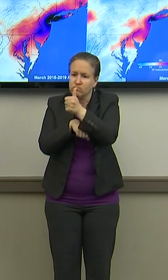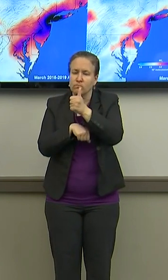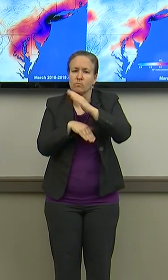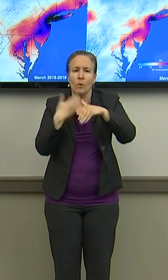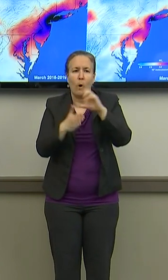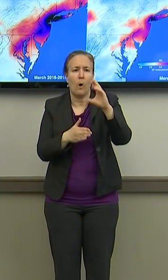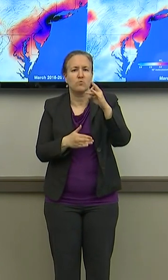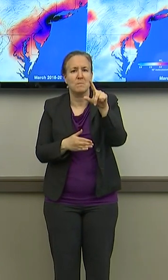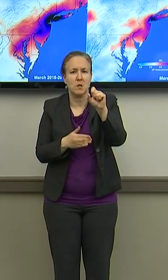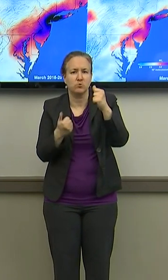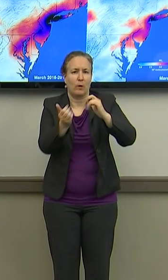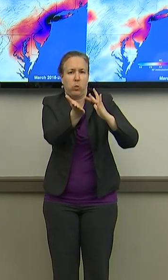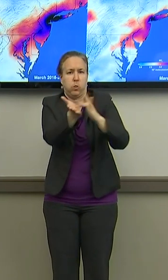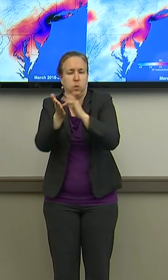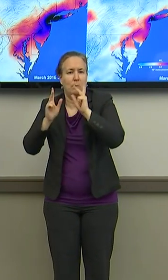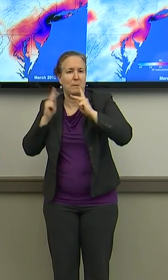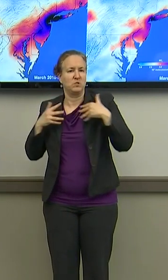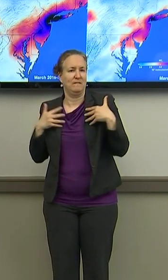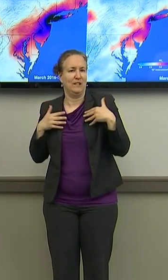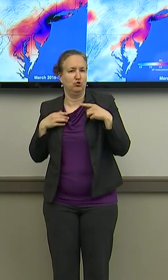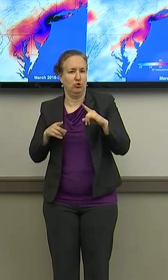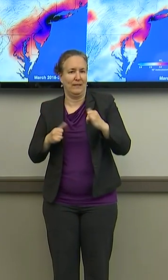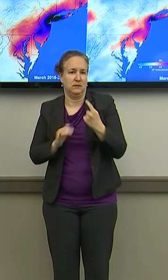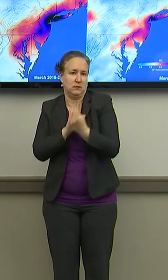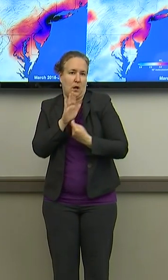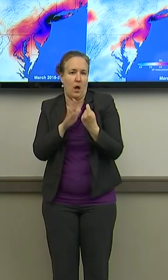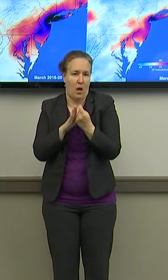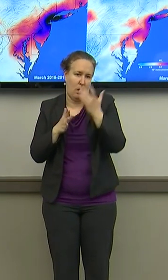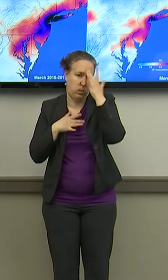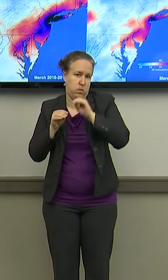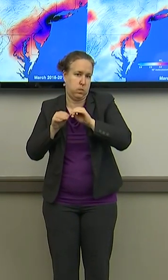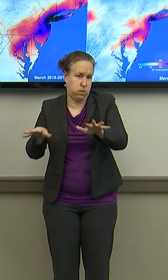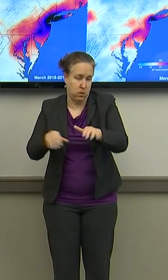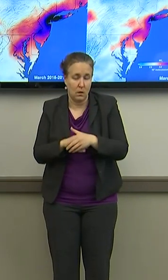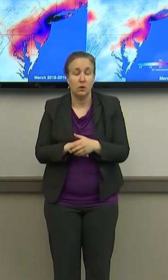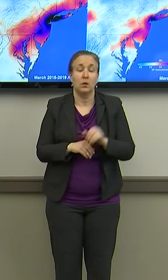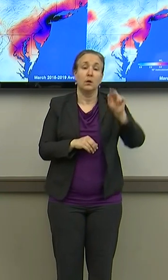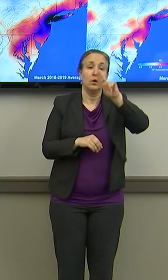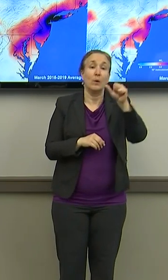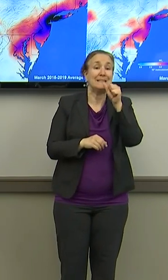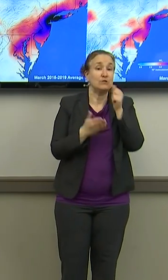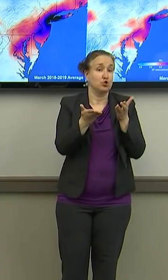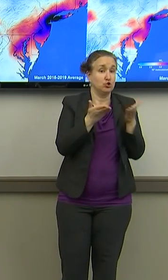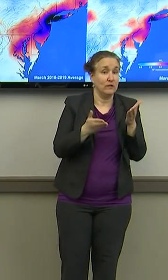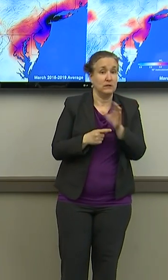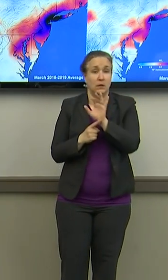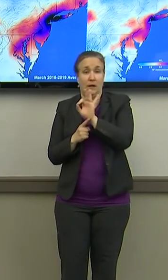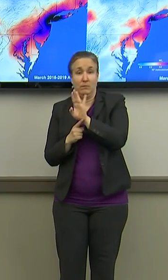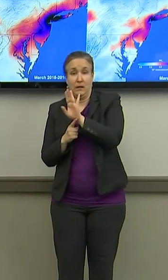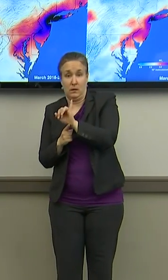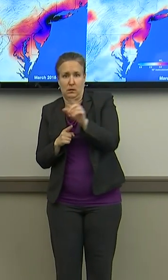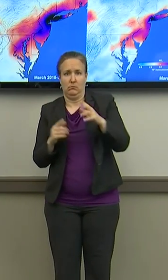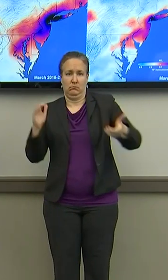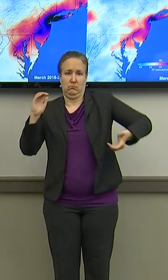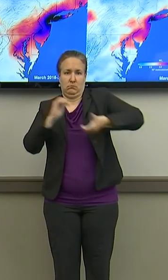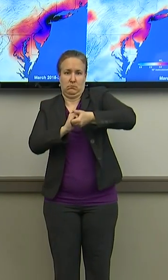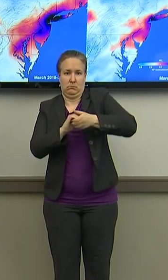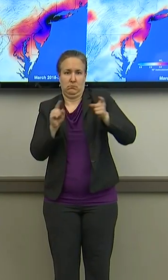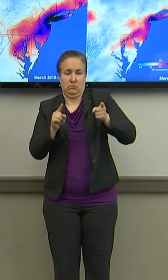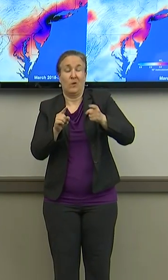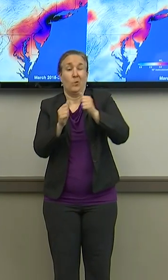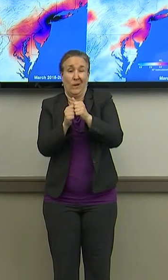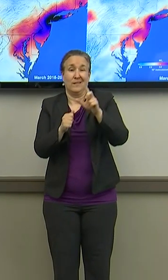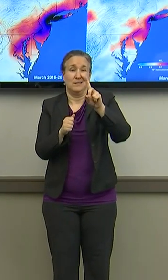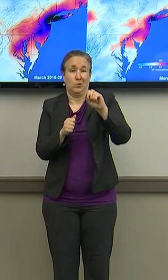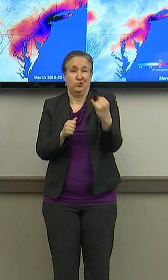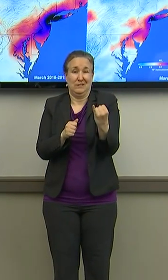conduct seeking to exploit people's fears during the pandemic. The United States Secret Service and the FBI are working together with the Department